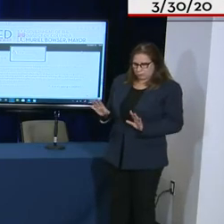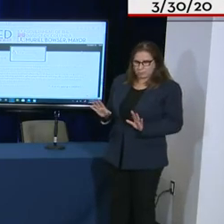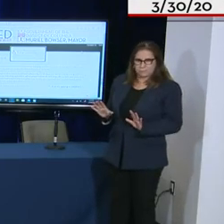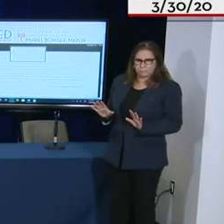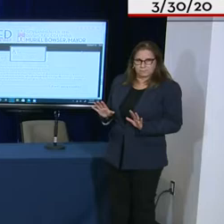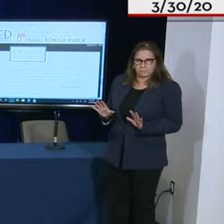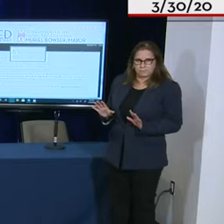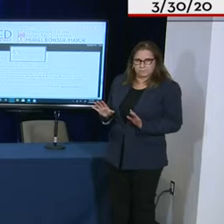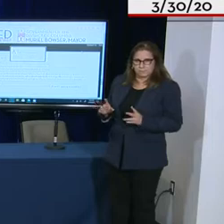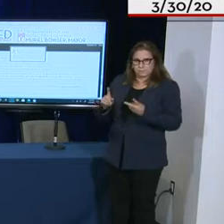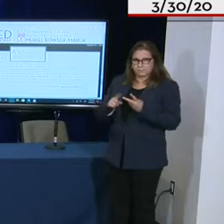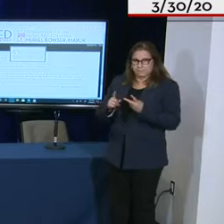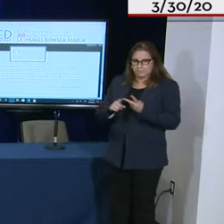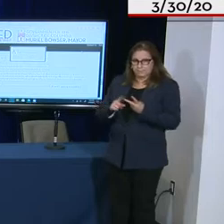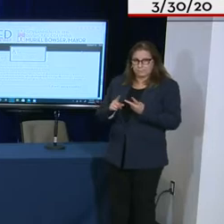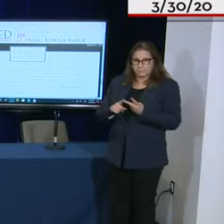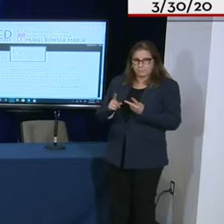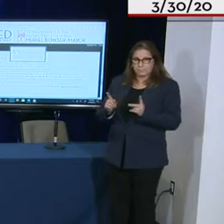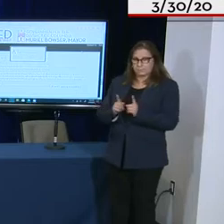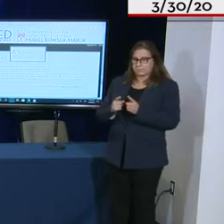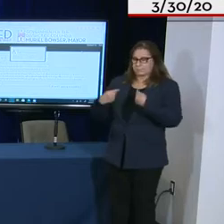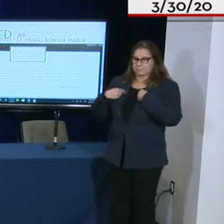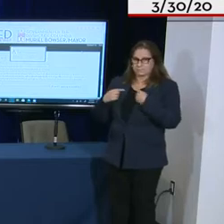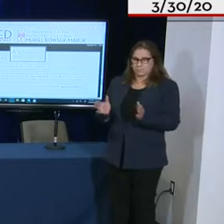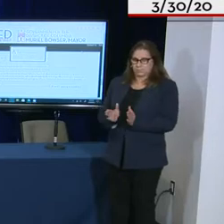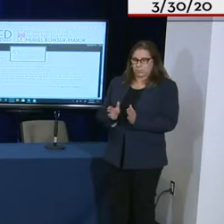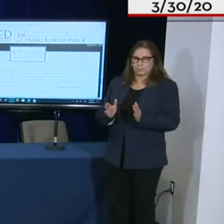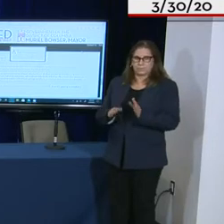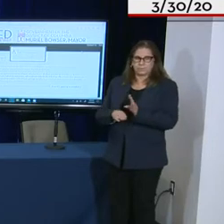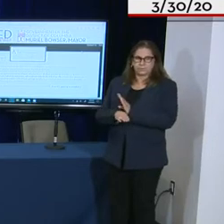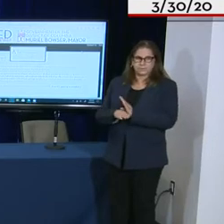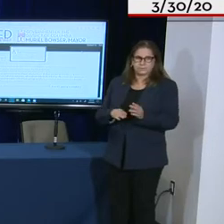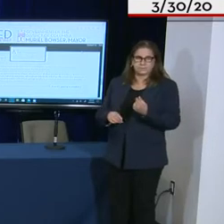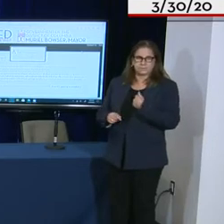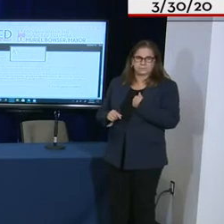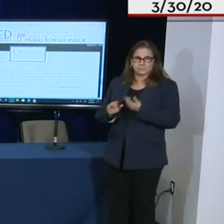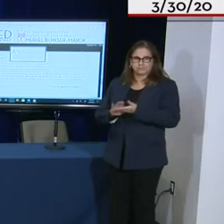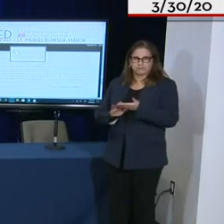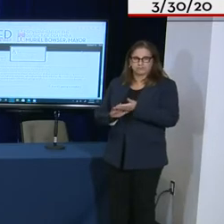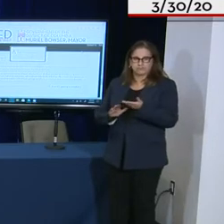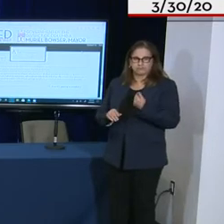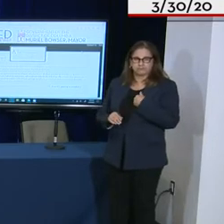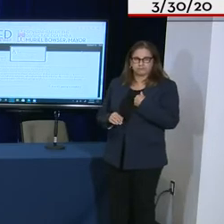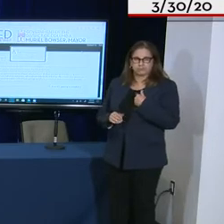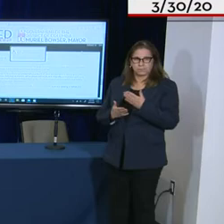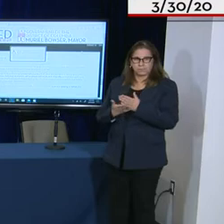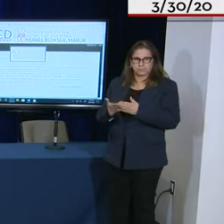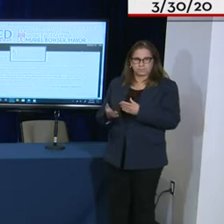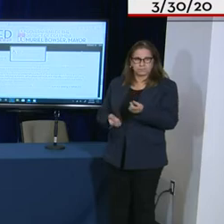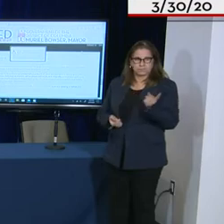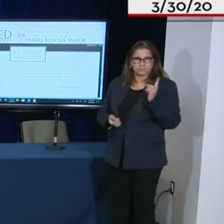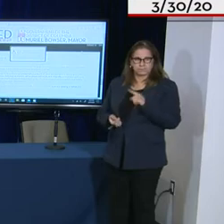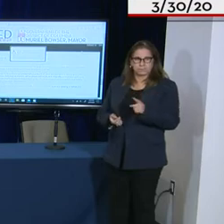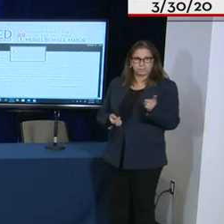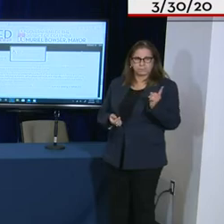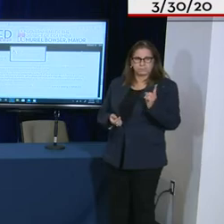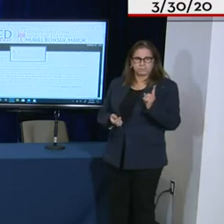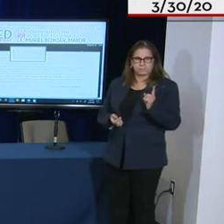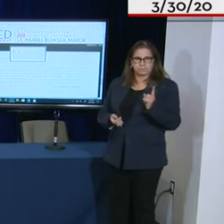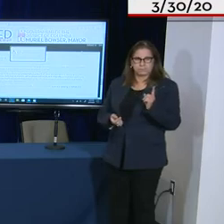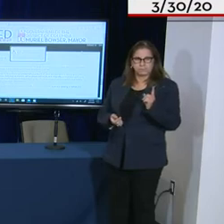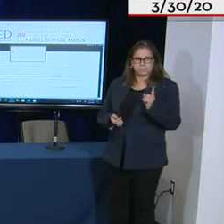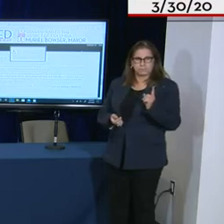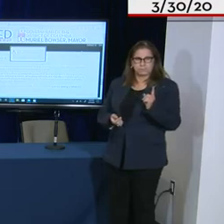as a small business, some of us, and I speak on behalf of a few businesses that I've spoken